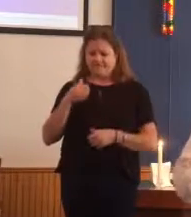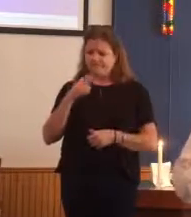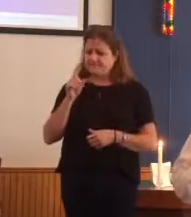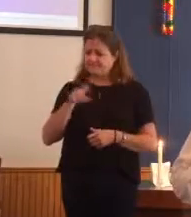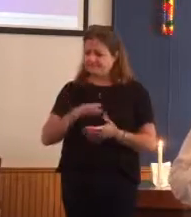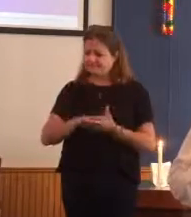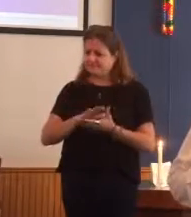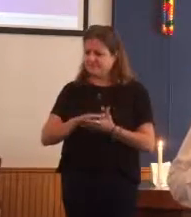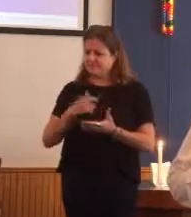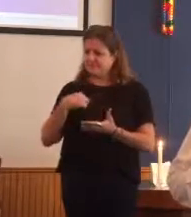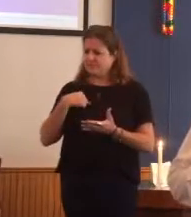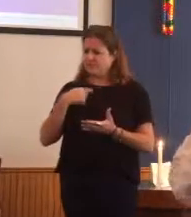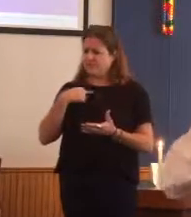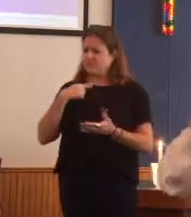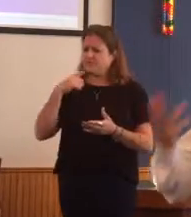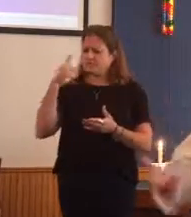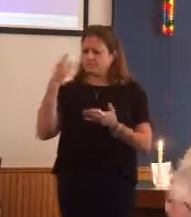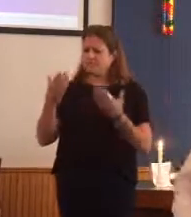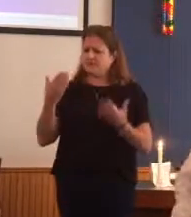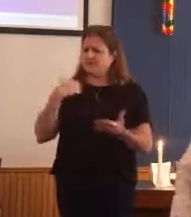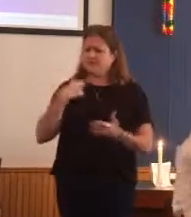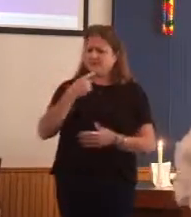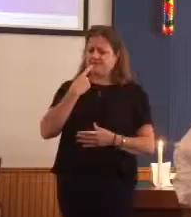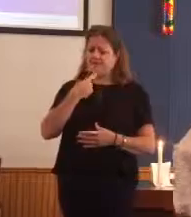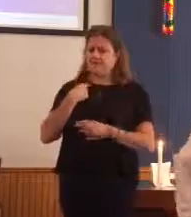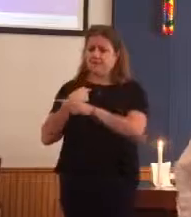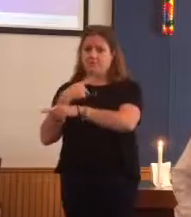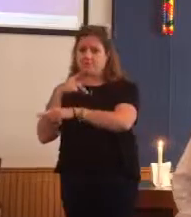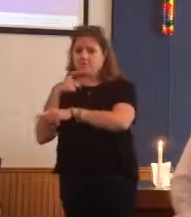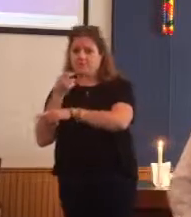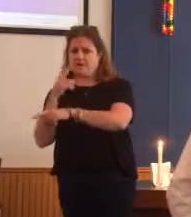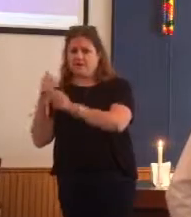That's what we might say. And essentially that's what Peter said.